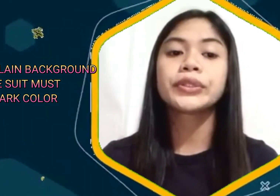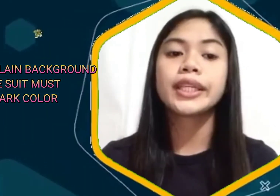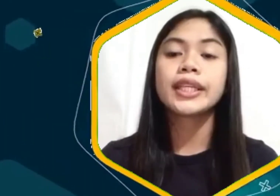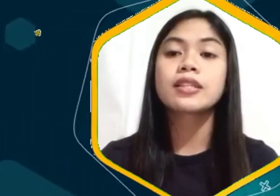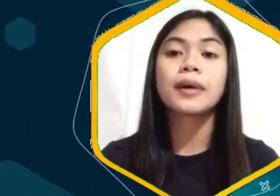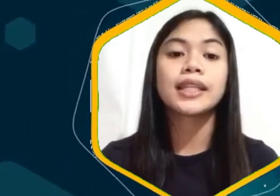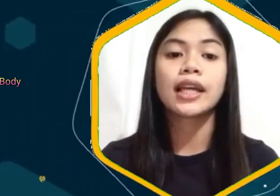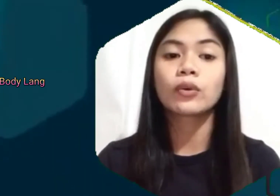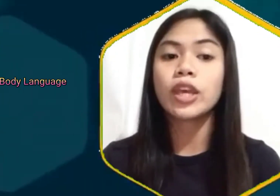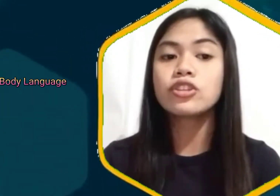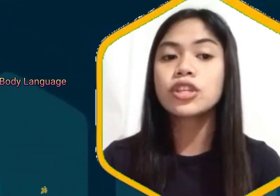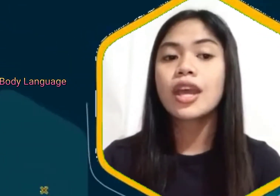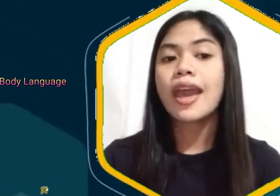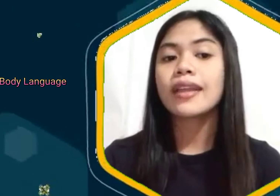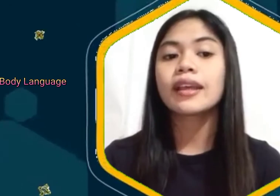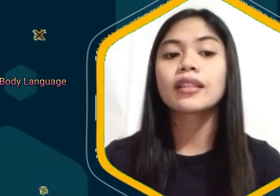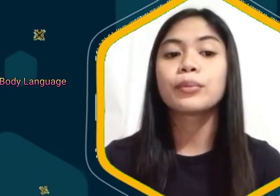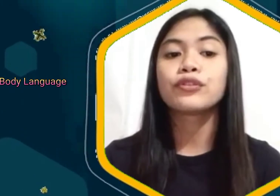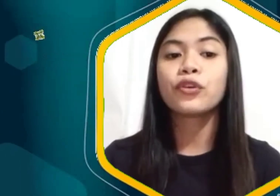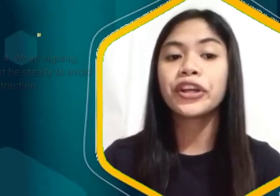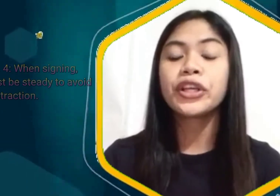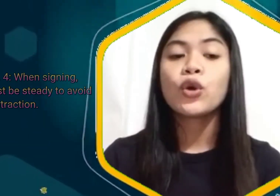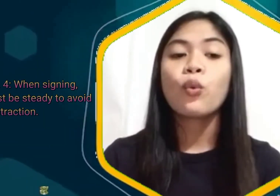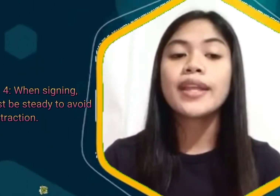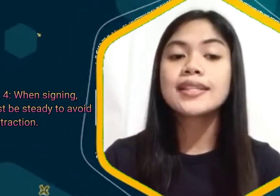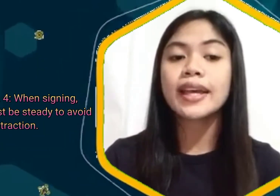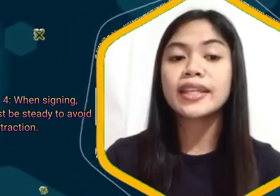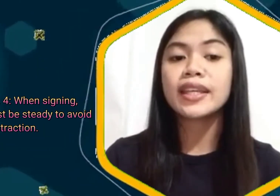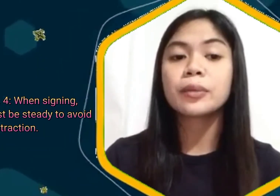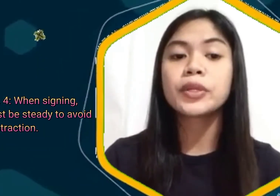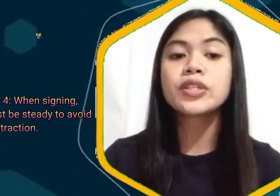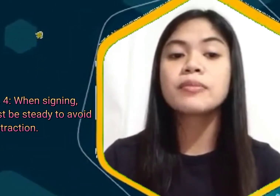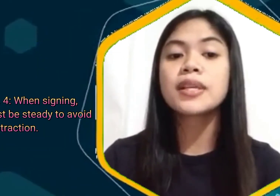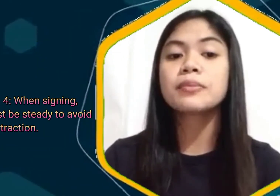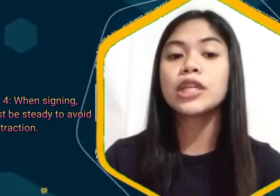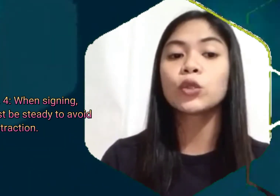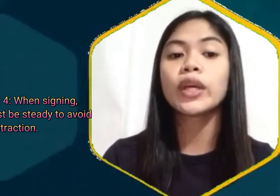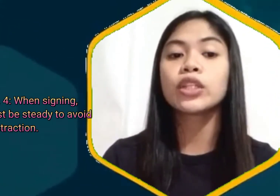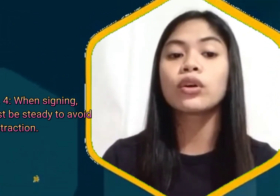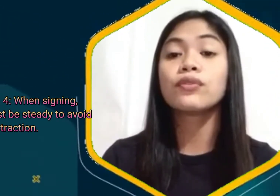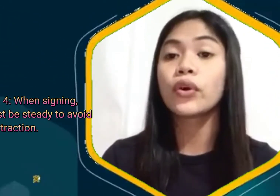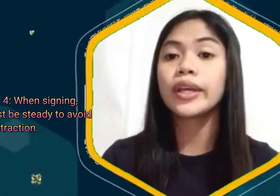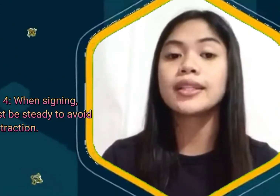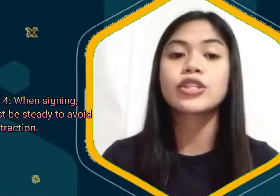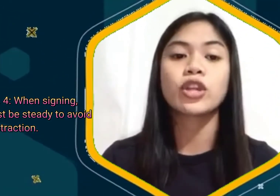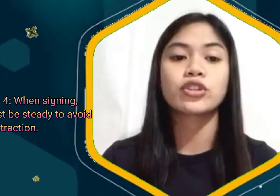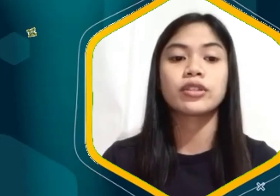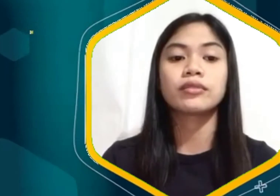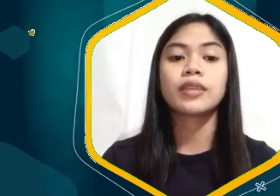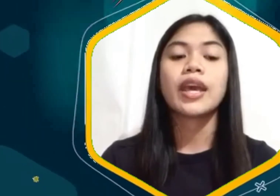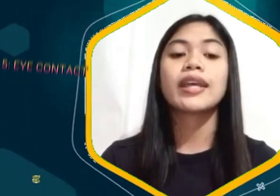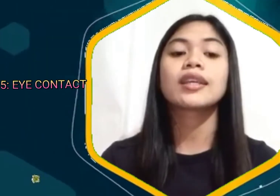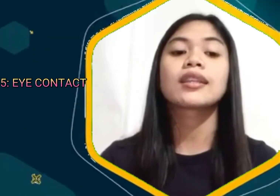number three is body language. Etiquette number four, when signing, the person must be already to avoid